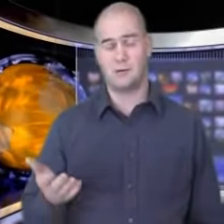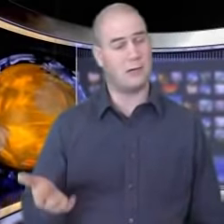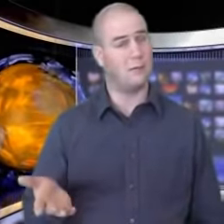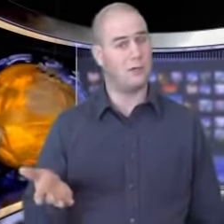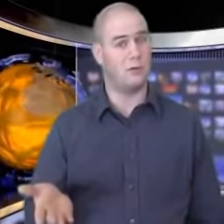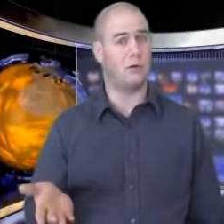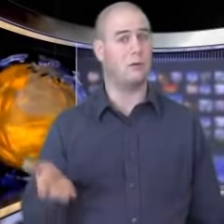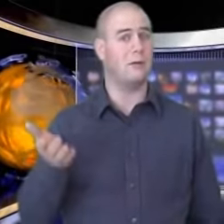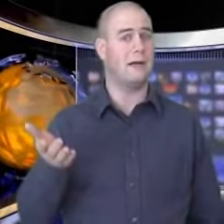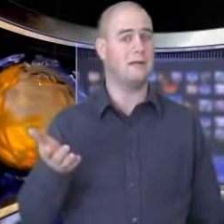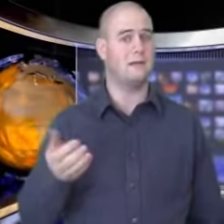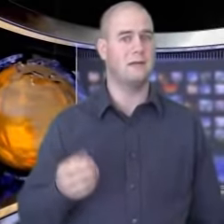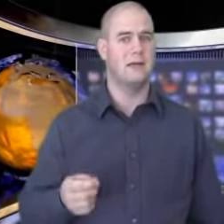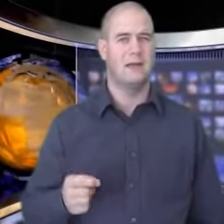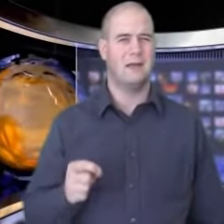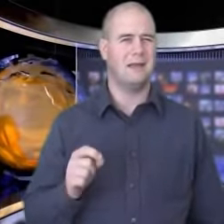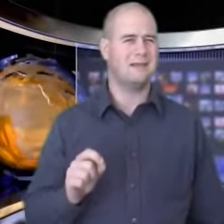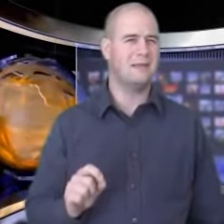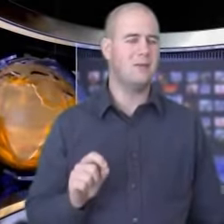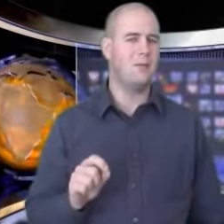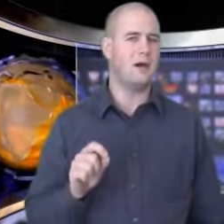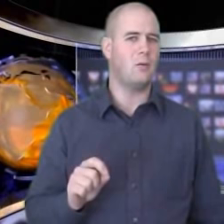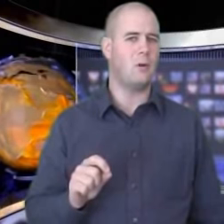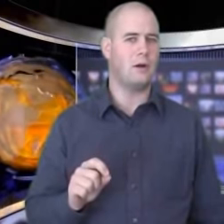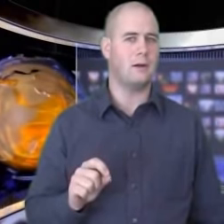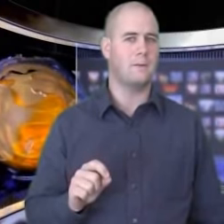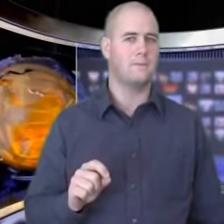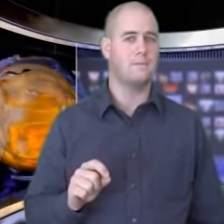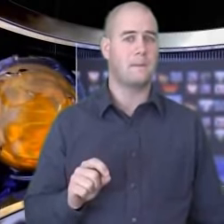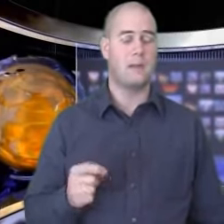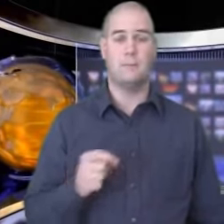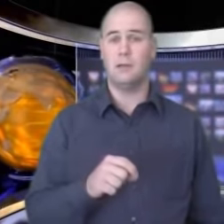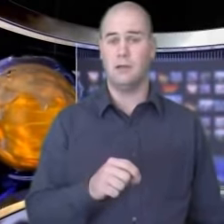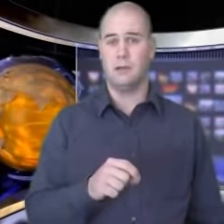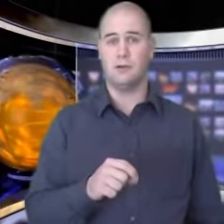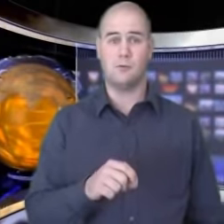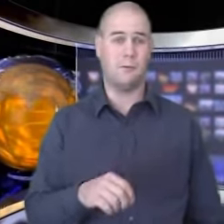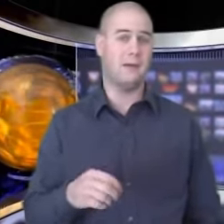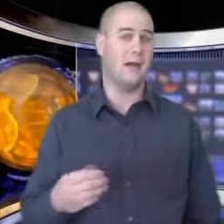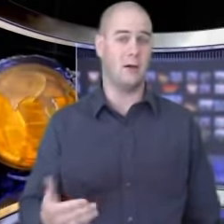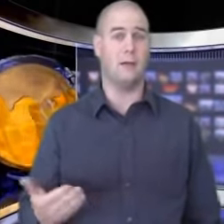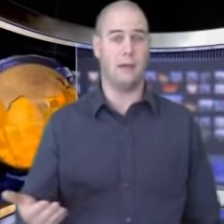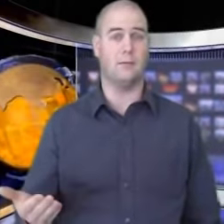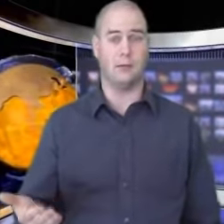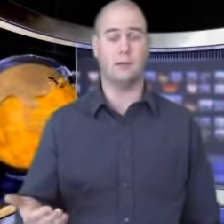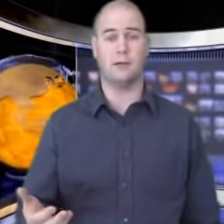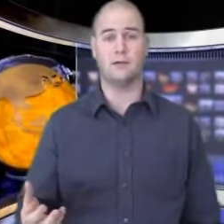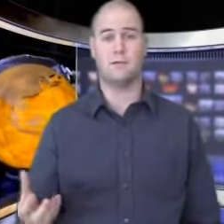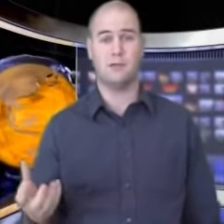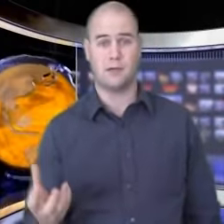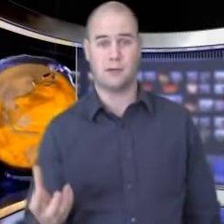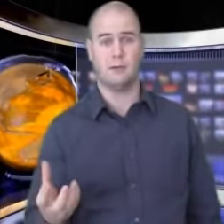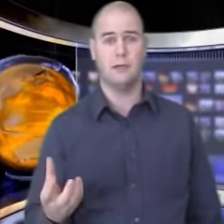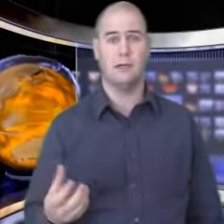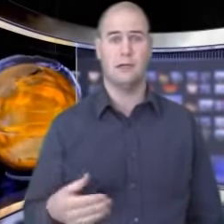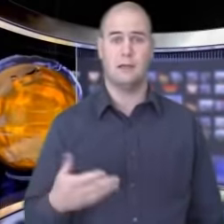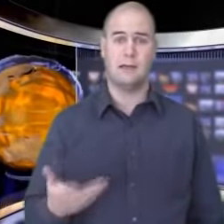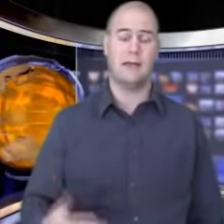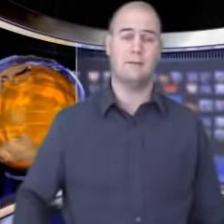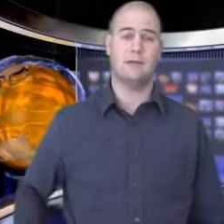how much the water rises, and that same amount of water in milliliters will be how many milliliters of material that object takes